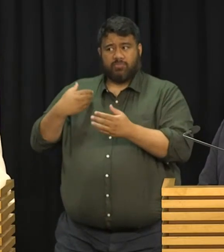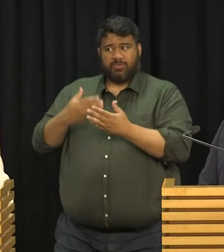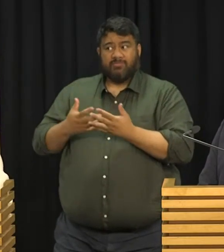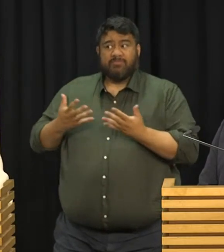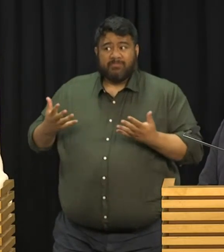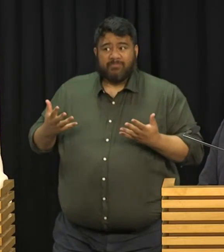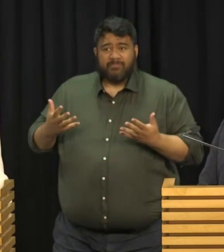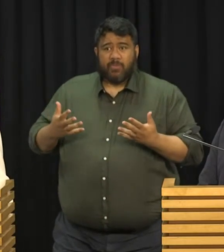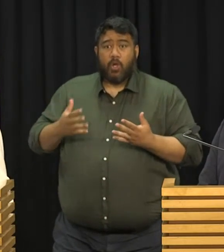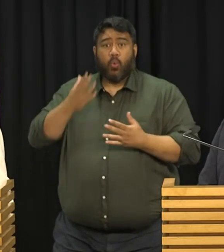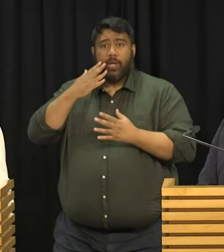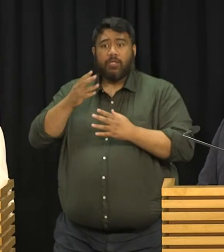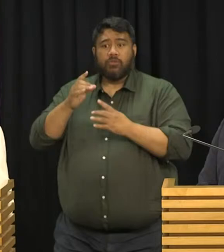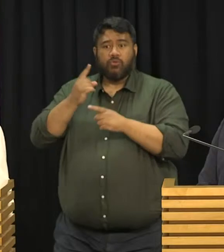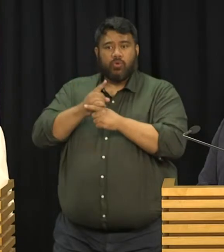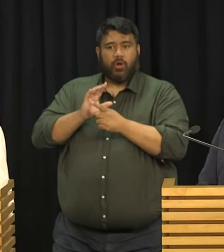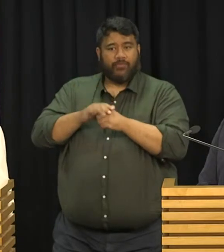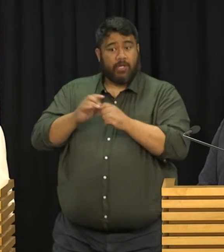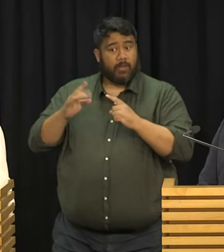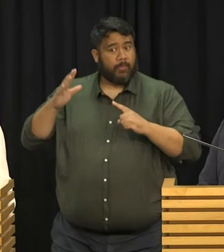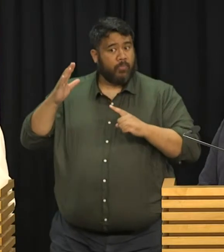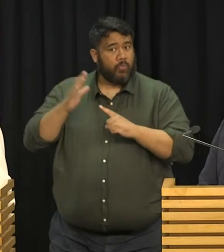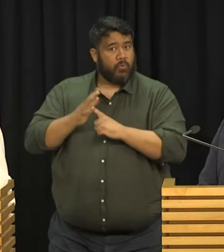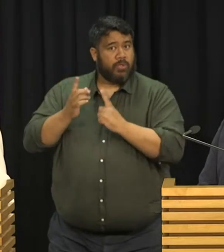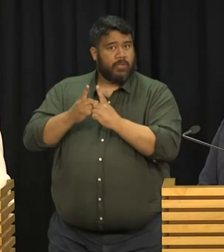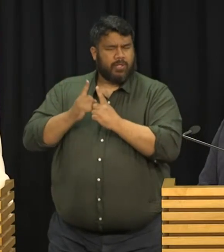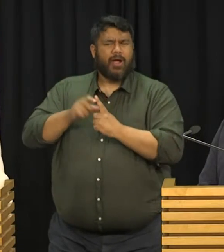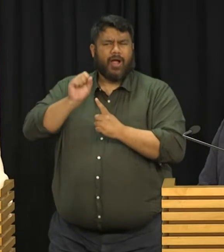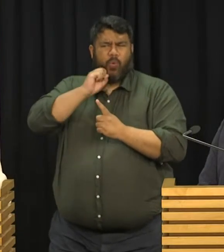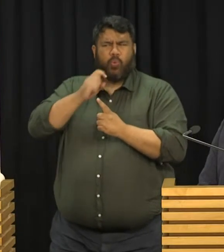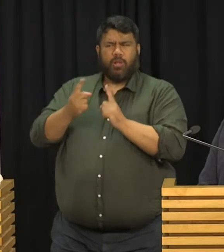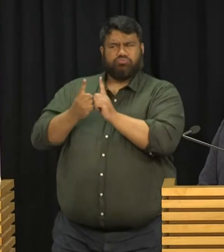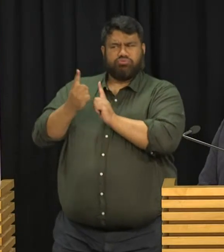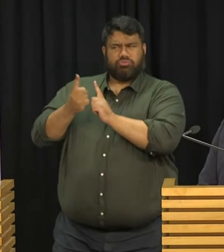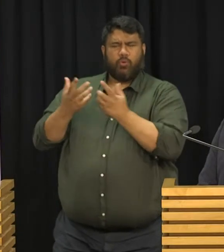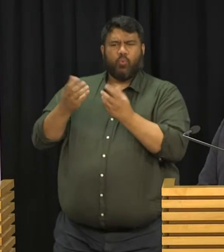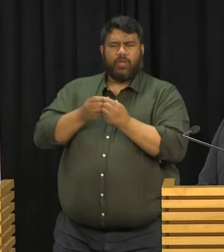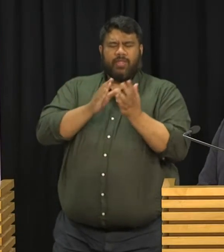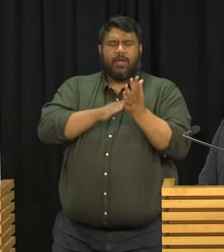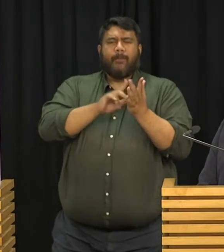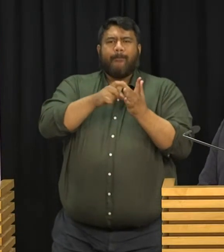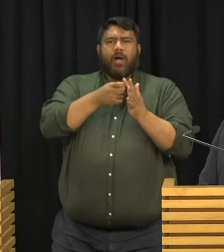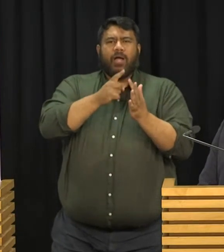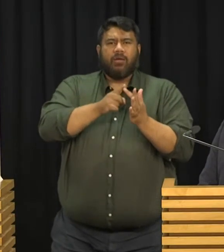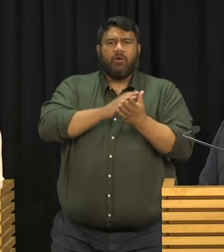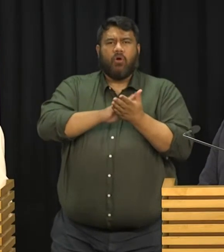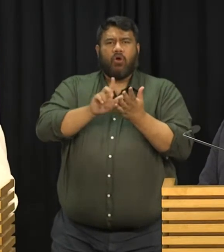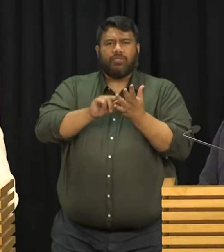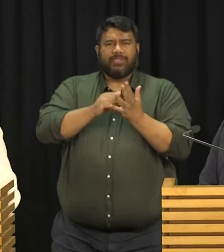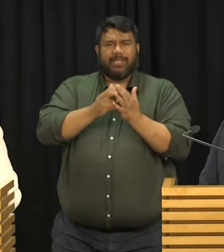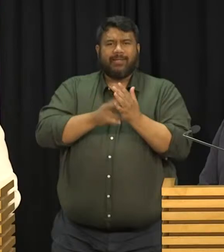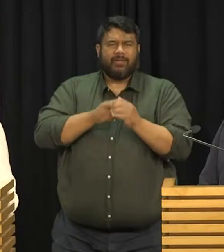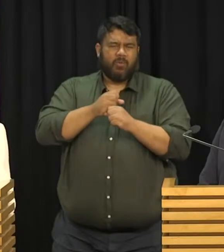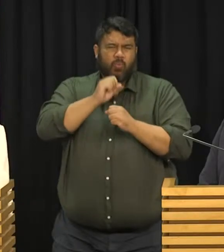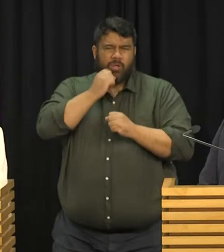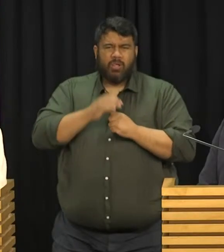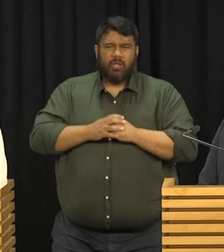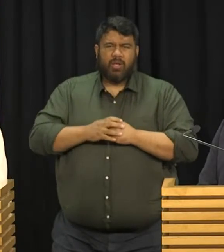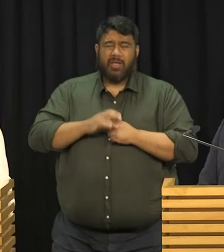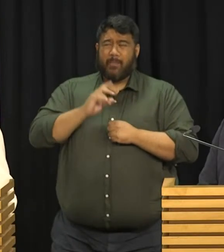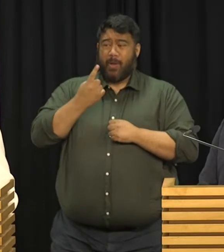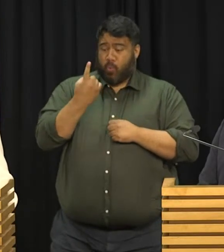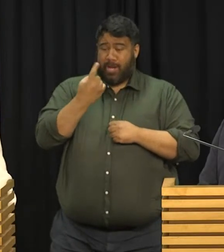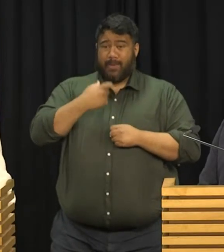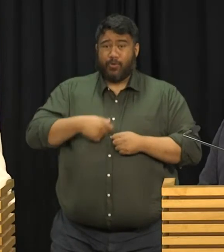I will still be on Mike's show, on the ZB show. But no one can do everything. No one